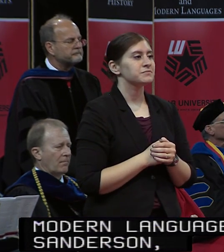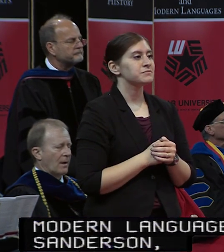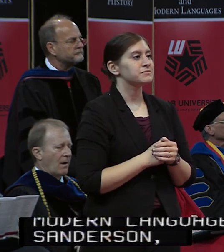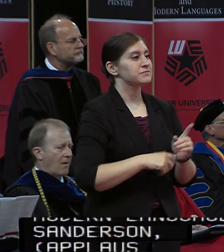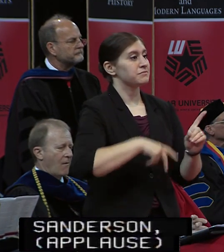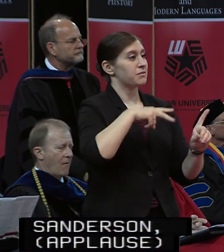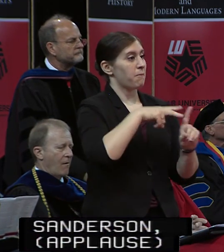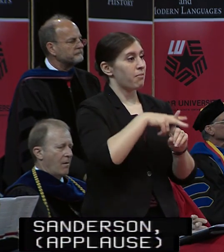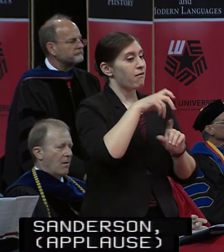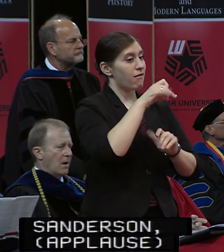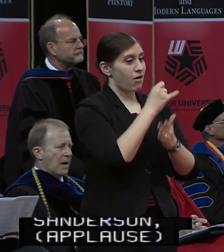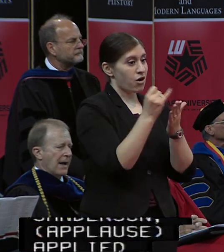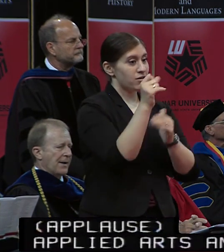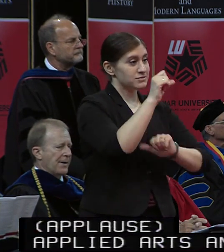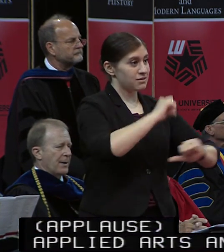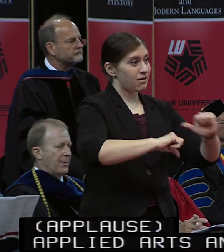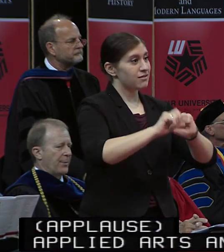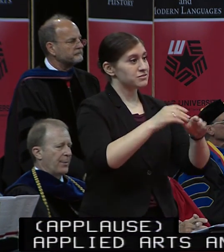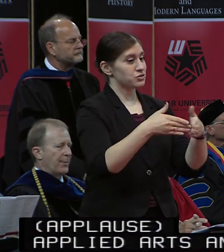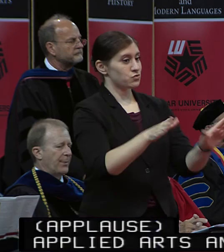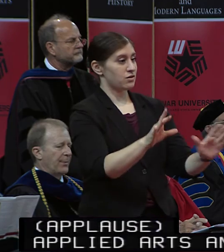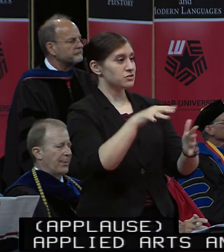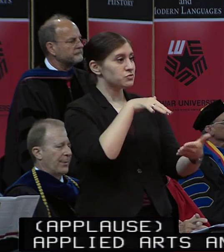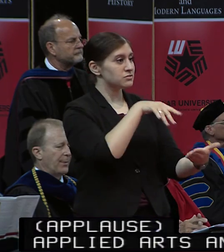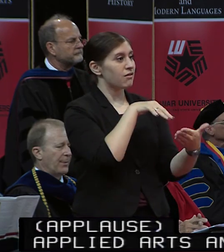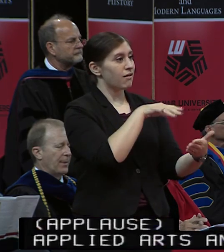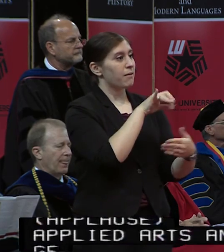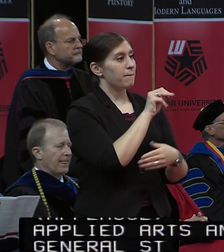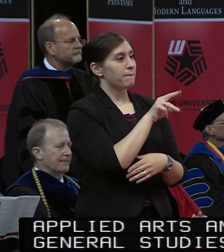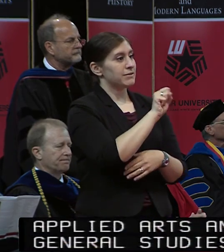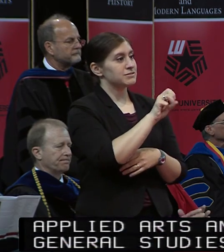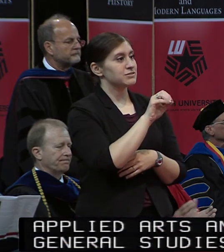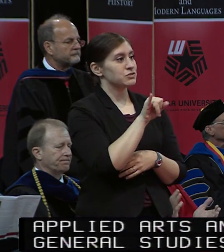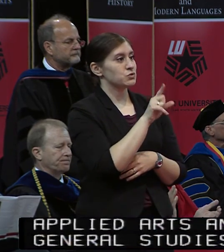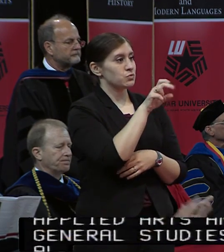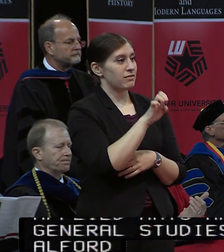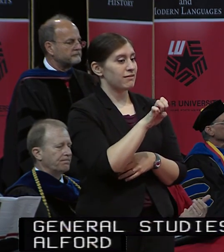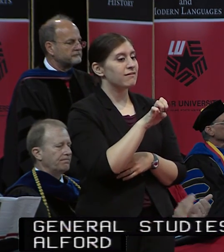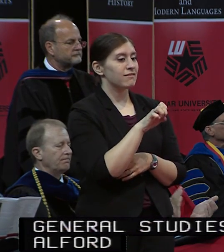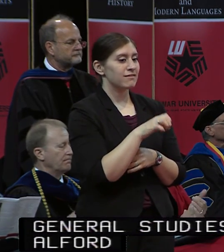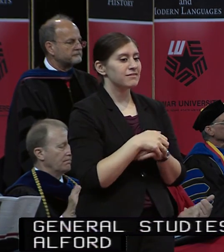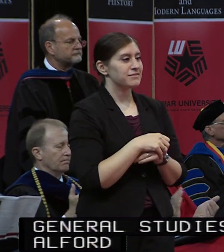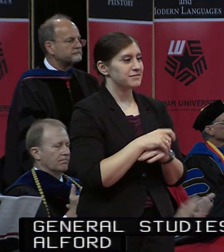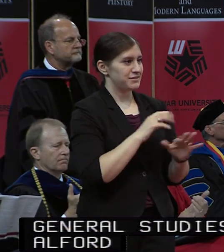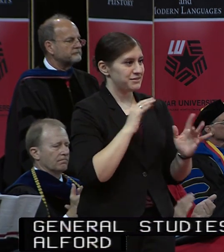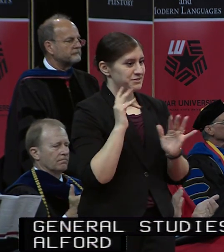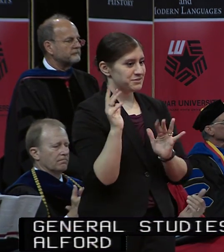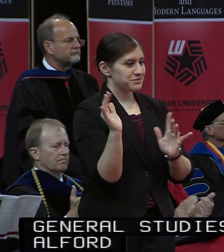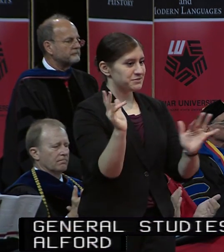Applied Arts and Sciences and General Studies, Ms. Julie Alford.